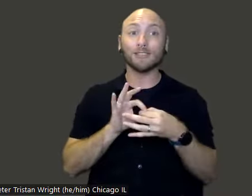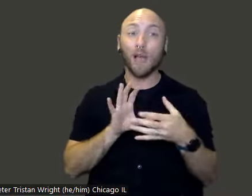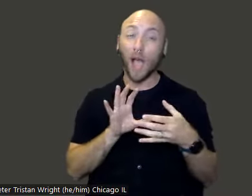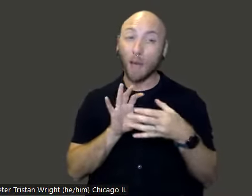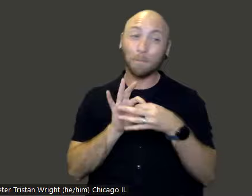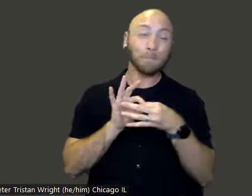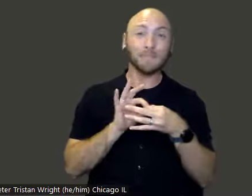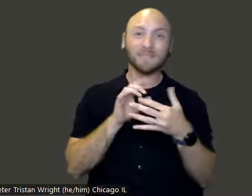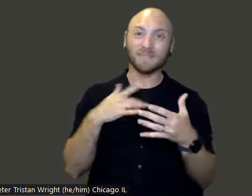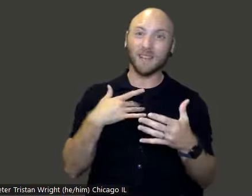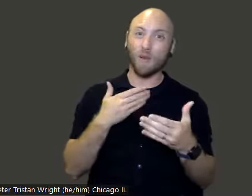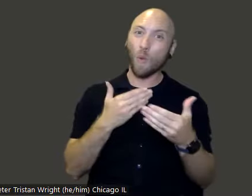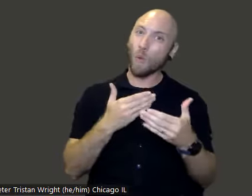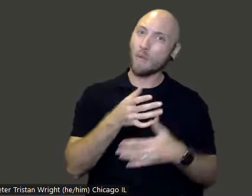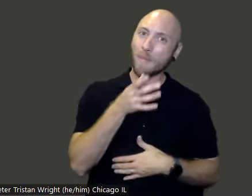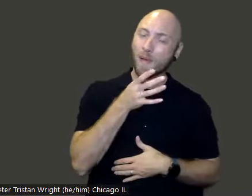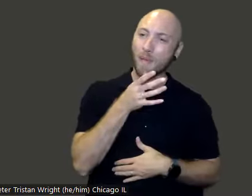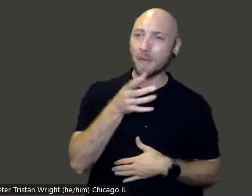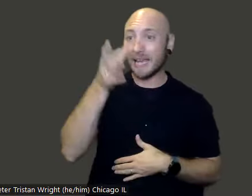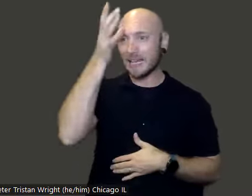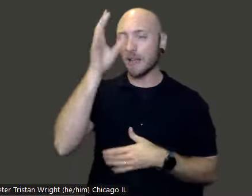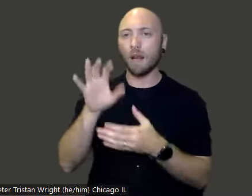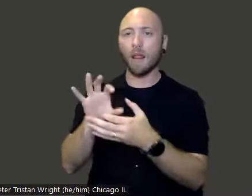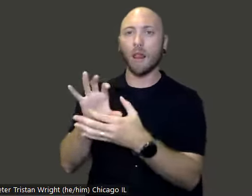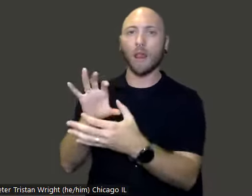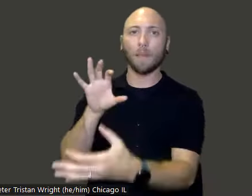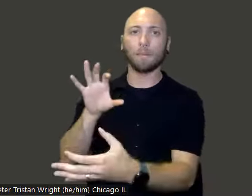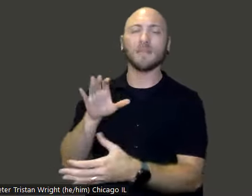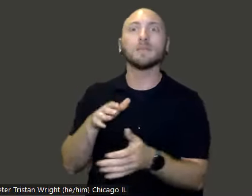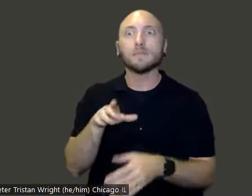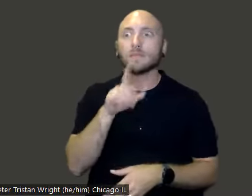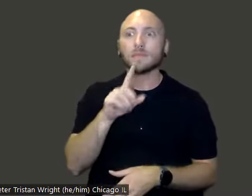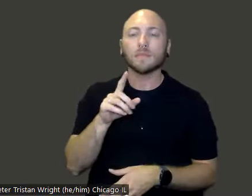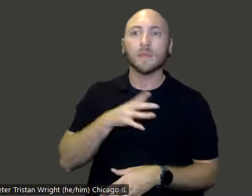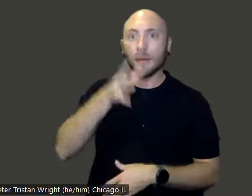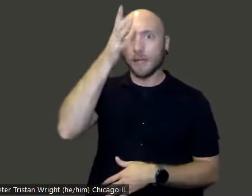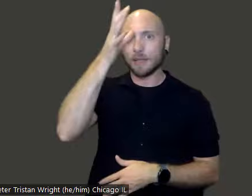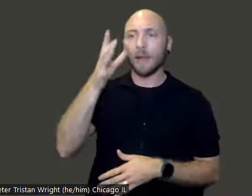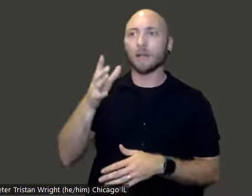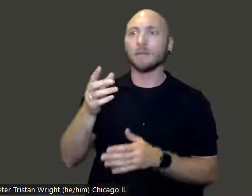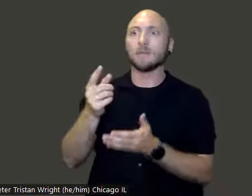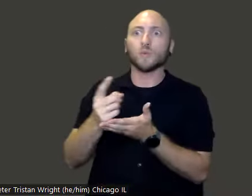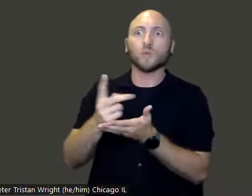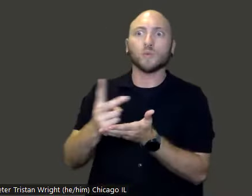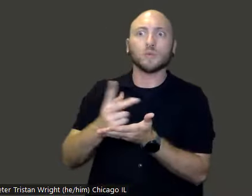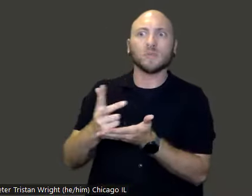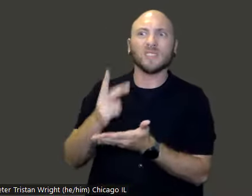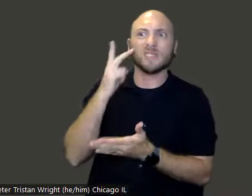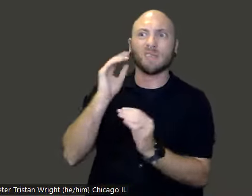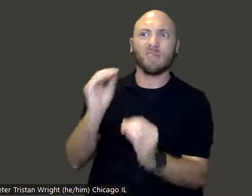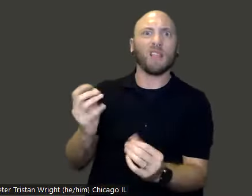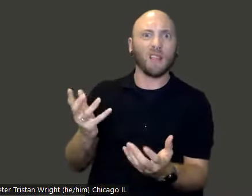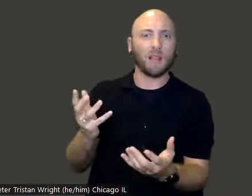very distant from my dad. And I didn't see my dad for weeks at a time at this point, and I didn't really understand